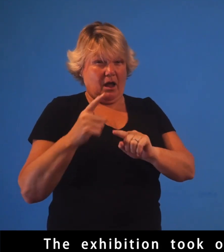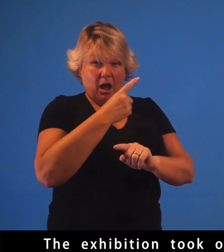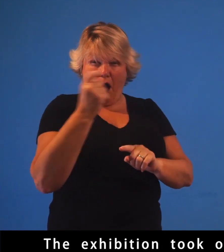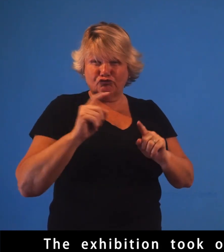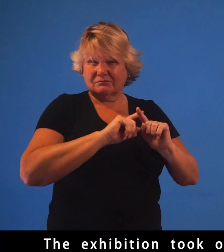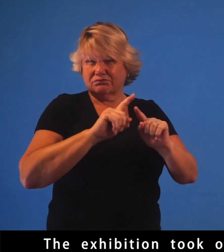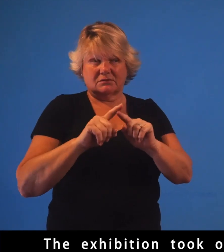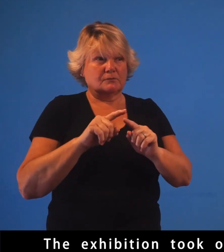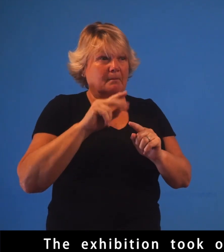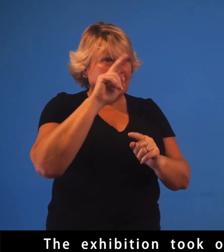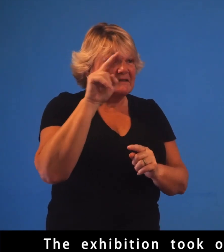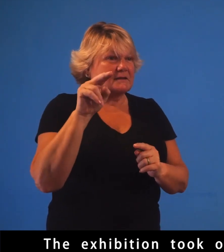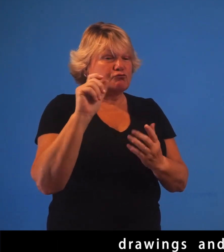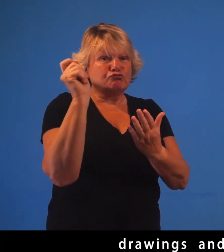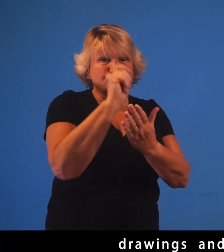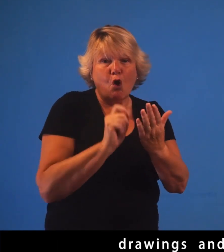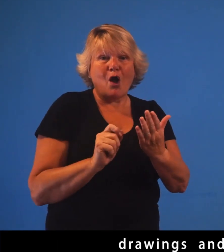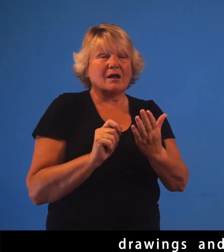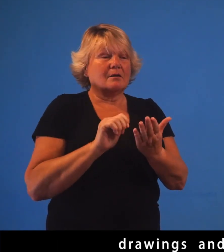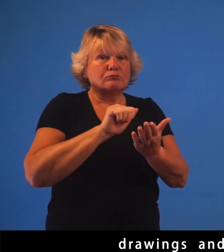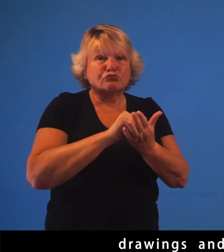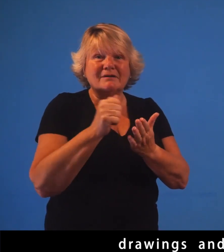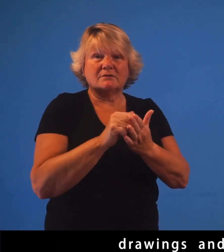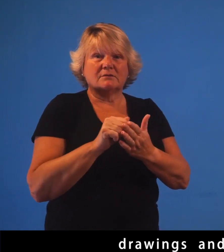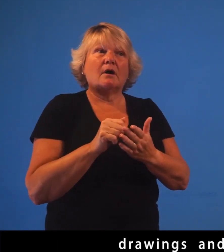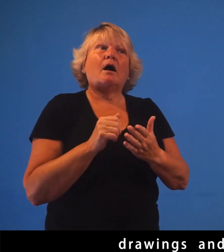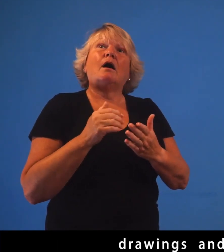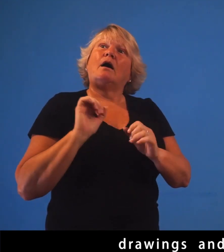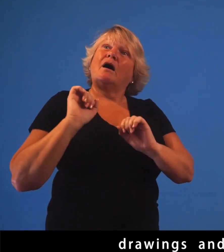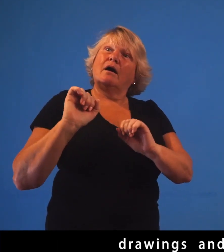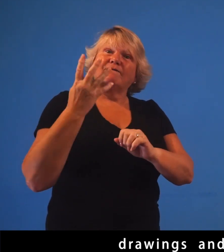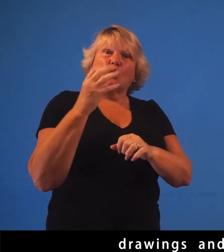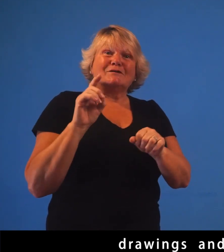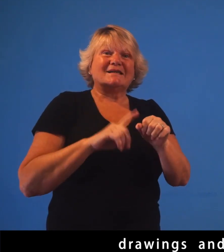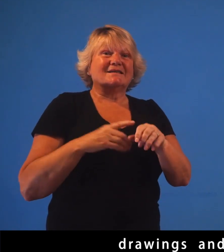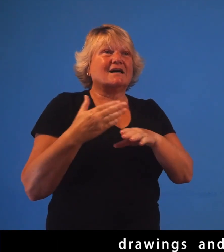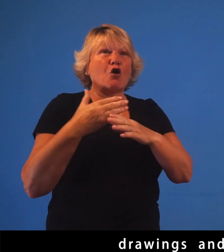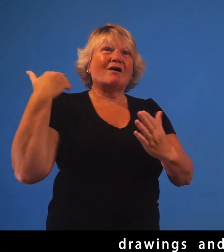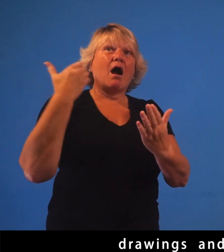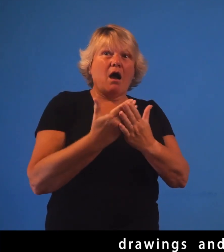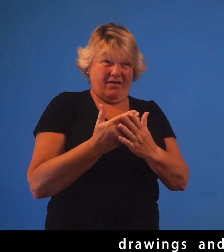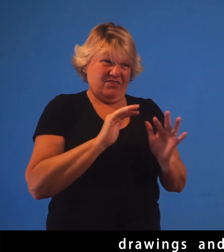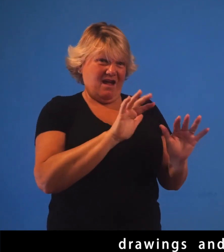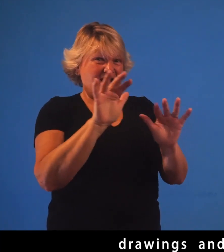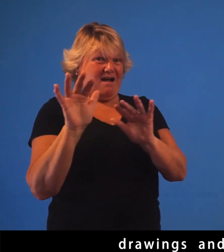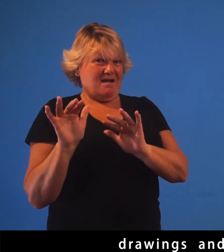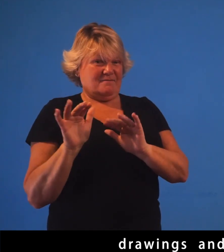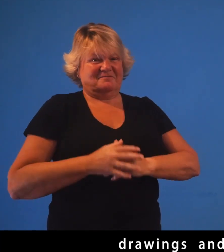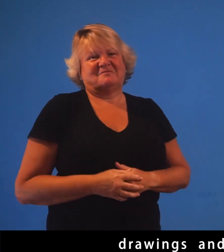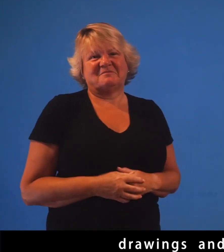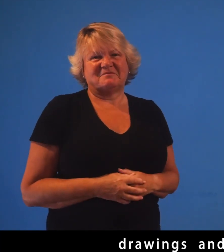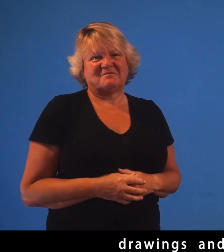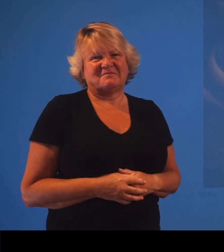Peter's paintings, drawings and prints, spanning more than 40 years of his career.